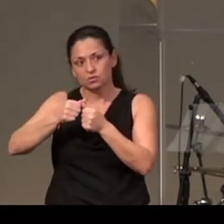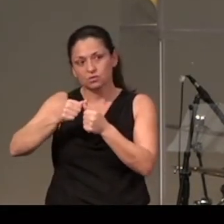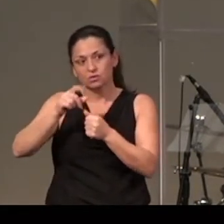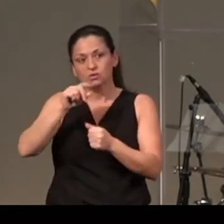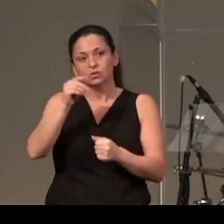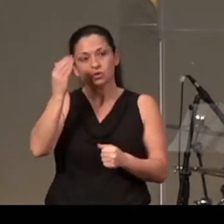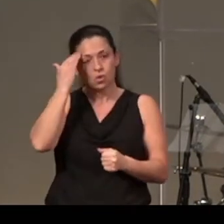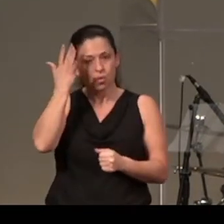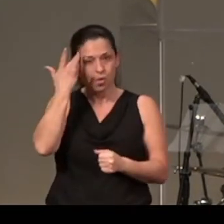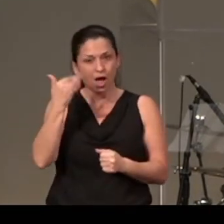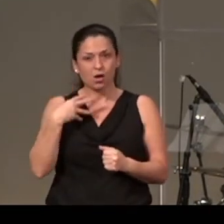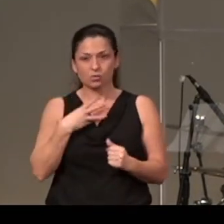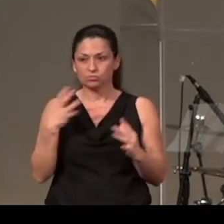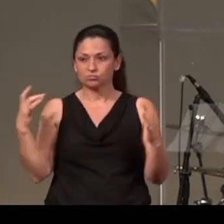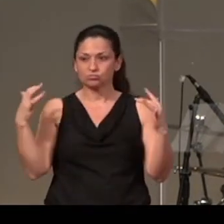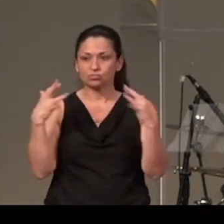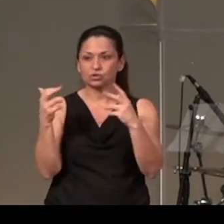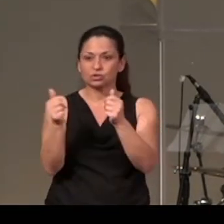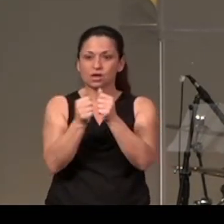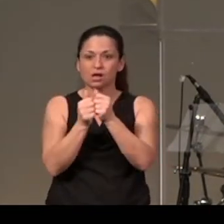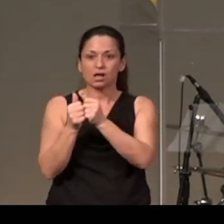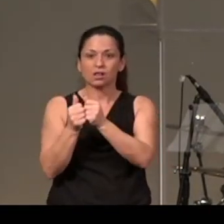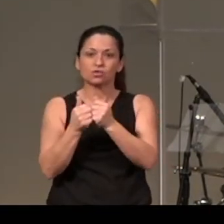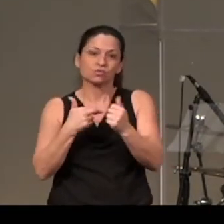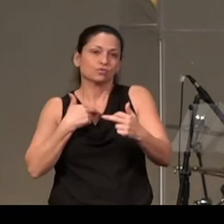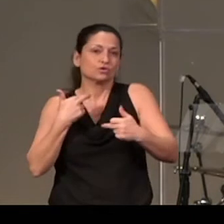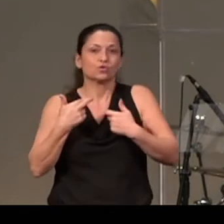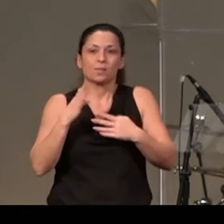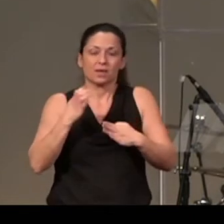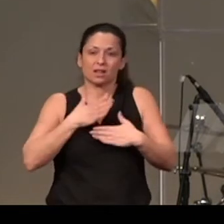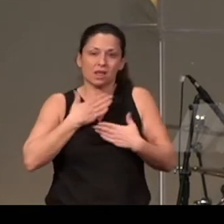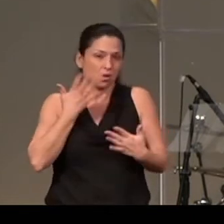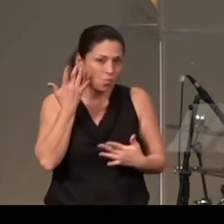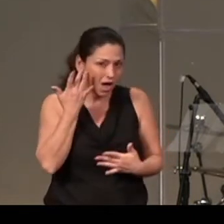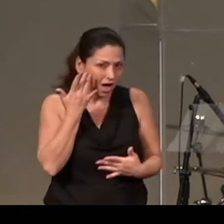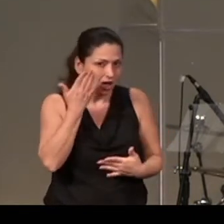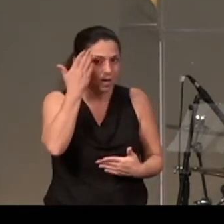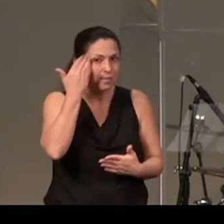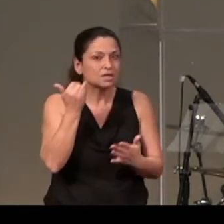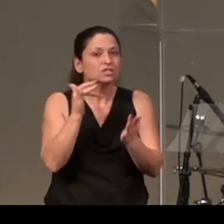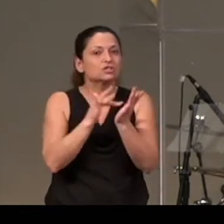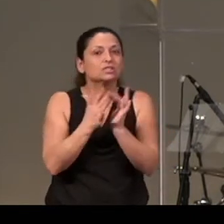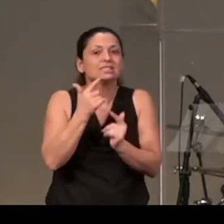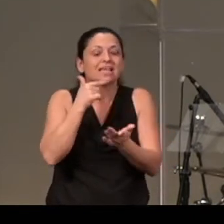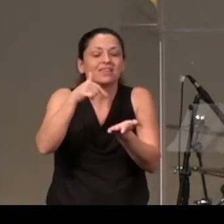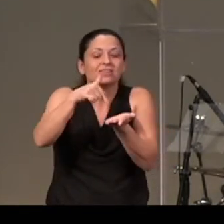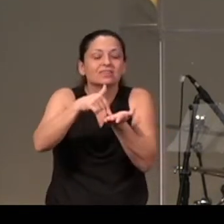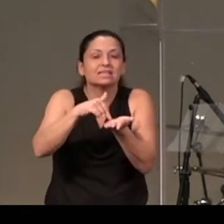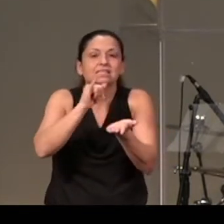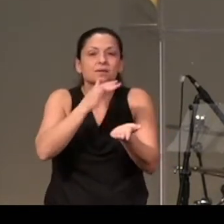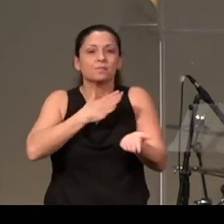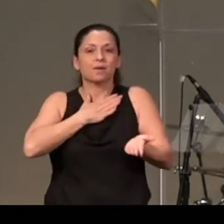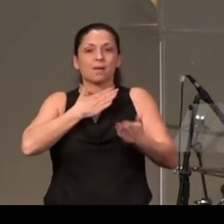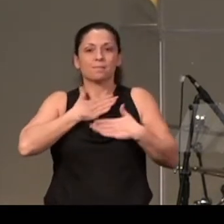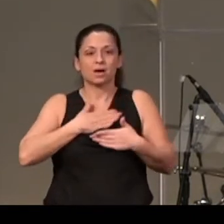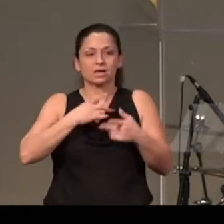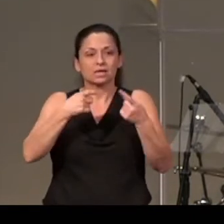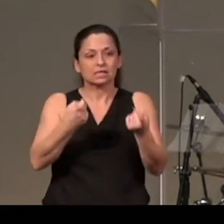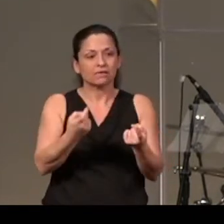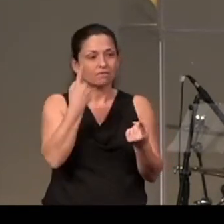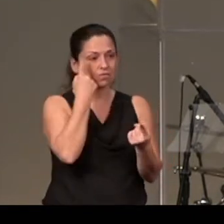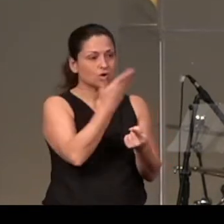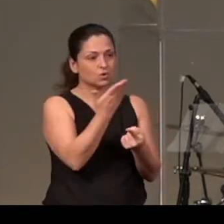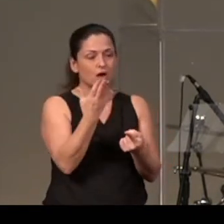come together and rejoice and are glad? Because we eat a meal. And Jesus said, this is my body, which is given for you. And we're blown